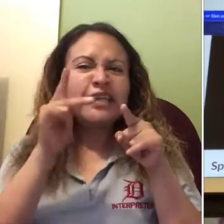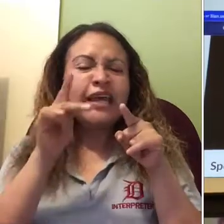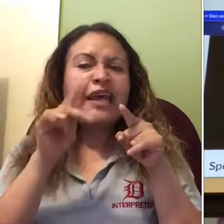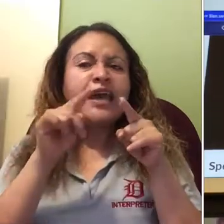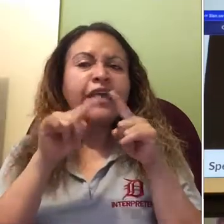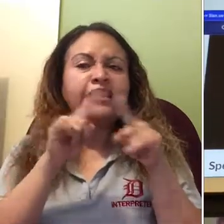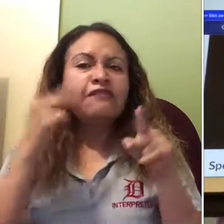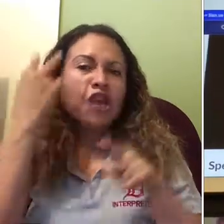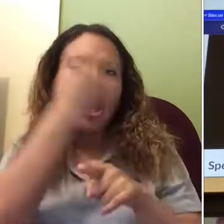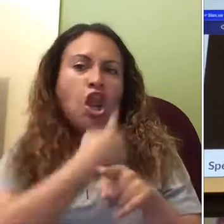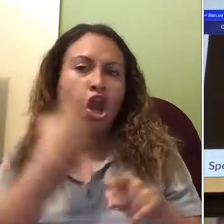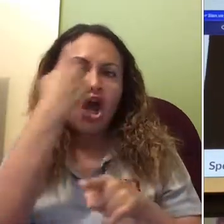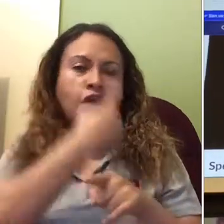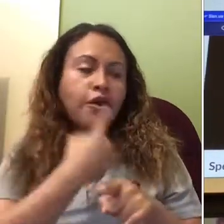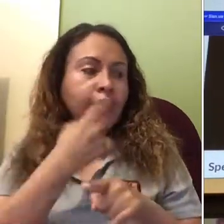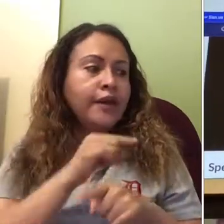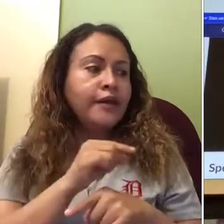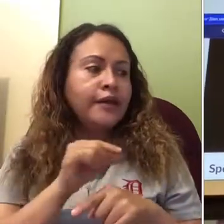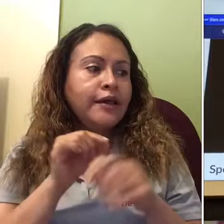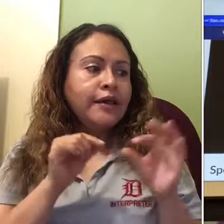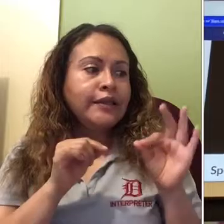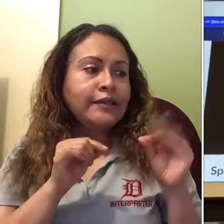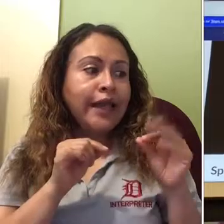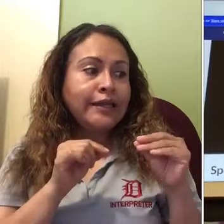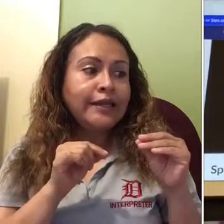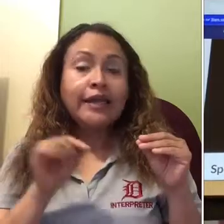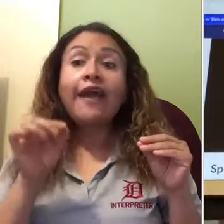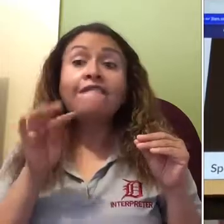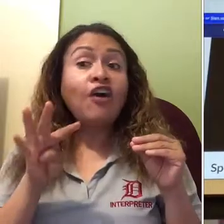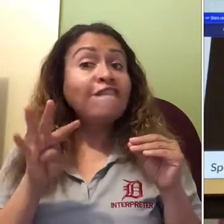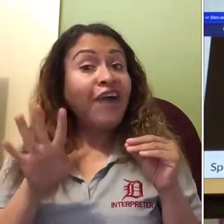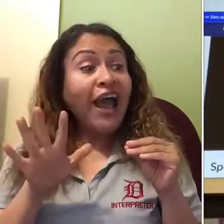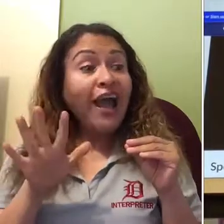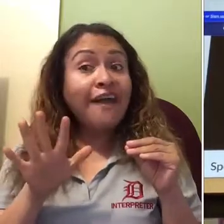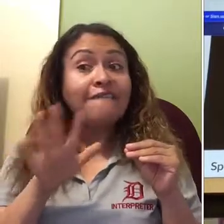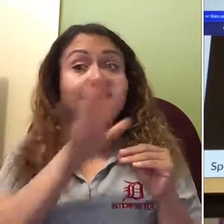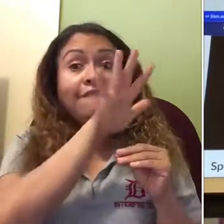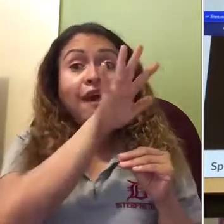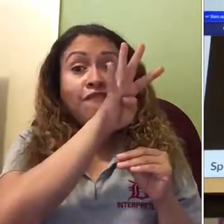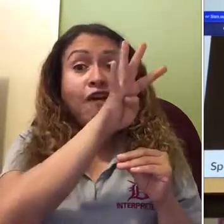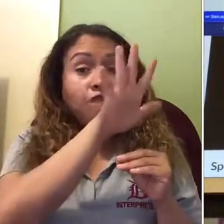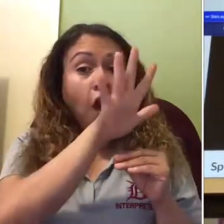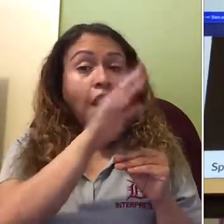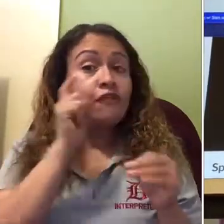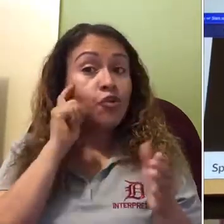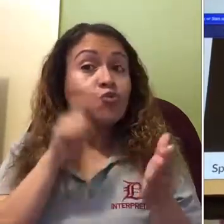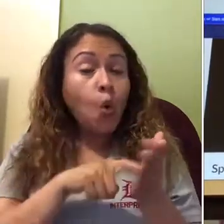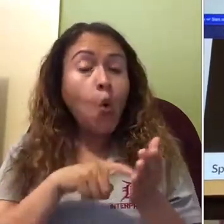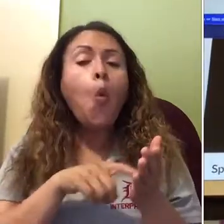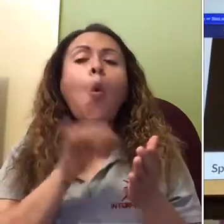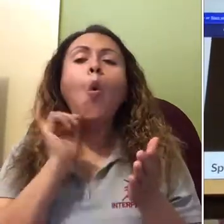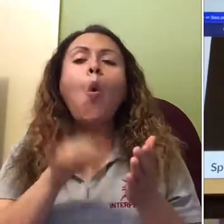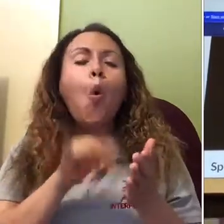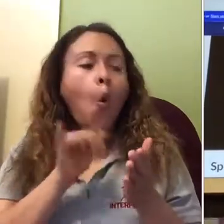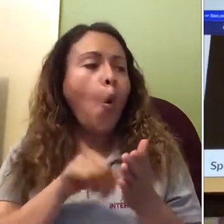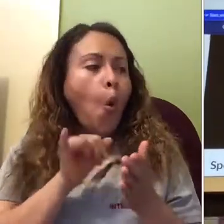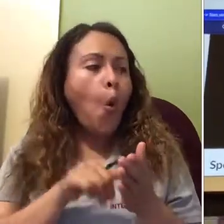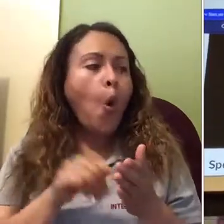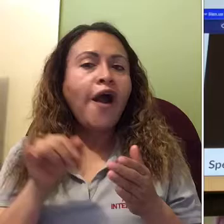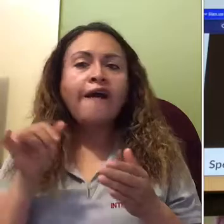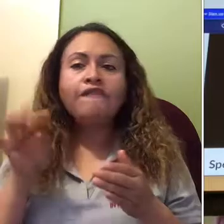So if we see a triangle that's 90 degrees, 45, and 45 like this, and you really just have to know 2 of these angles